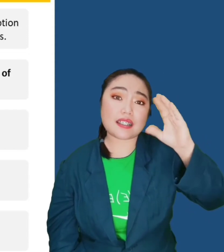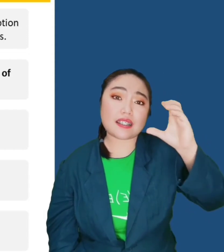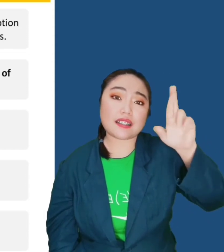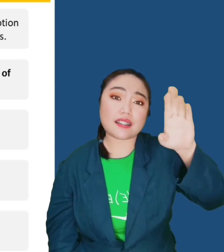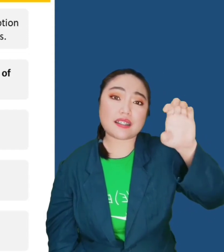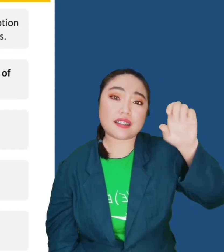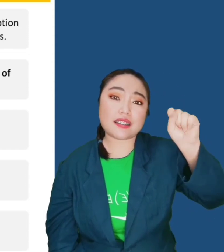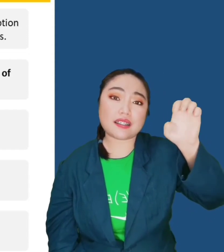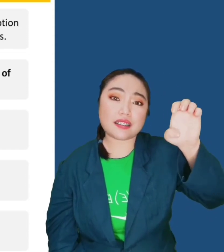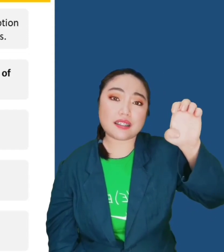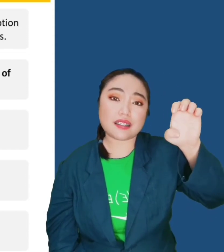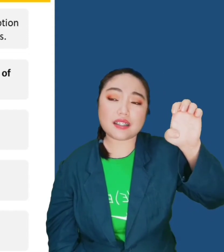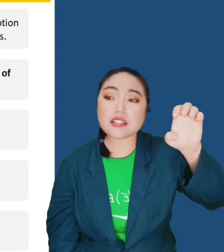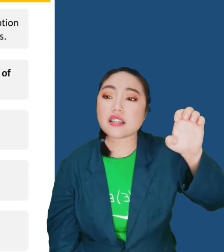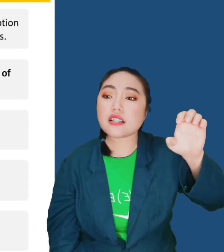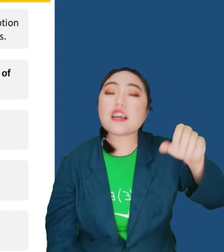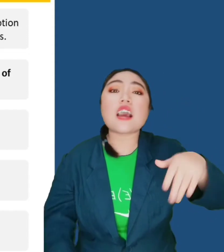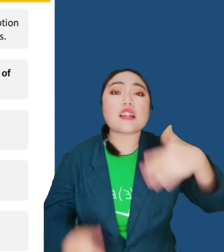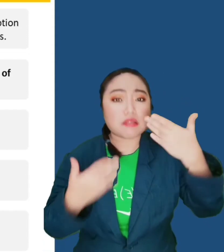increases, goes up,